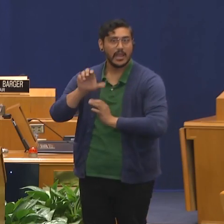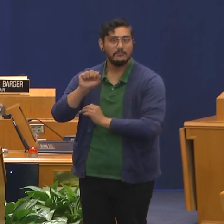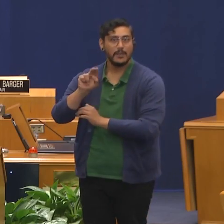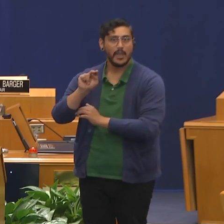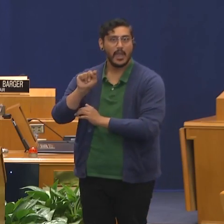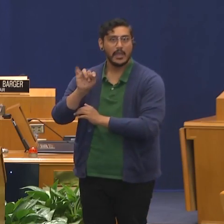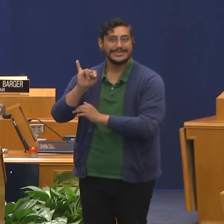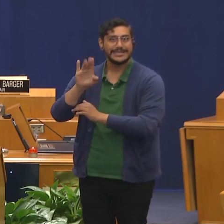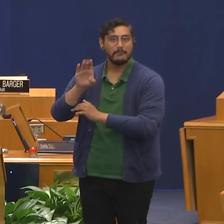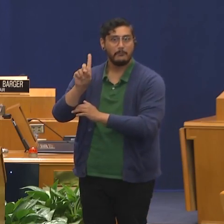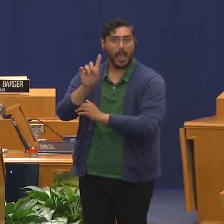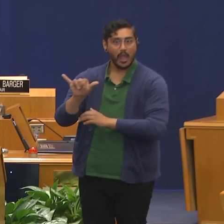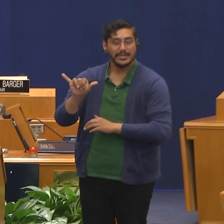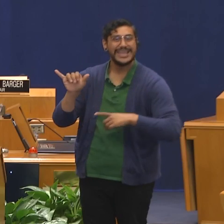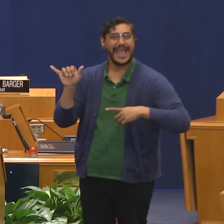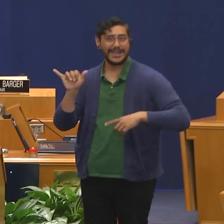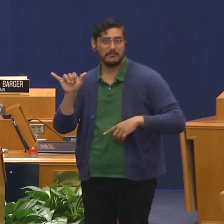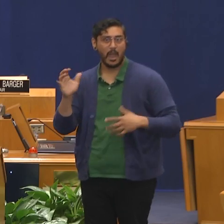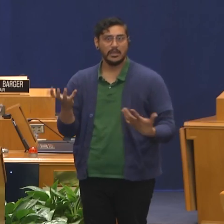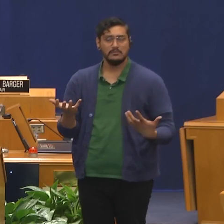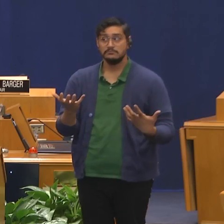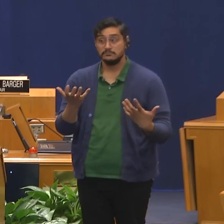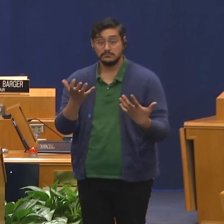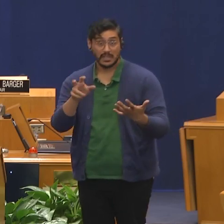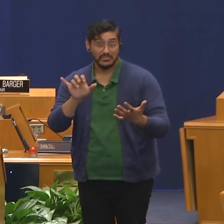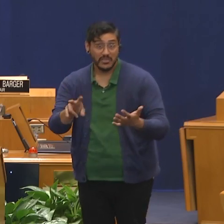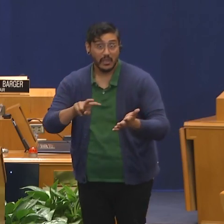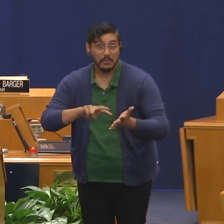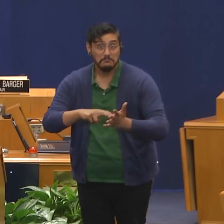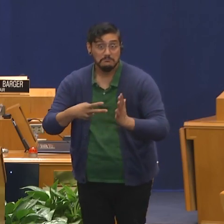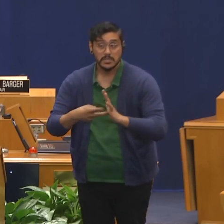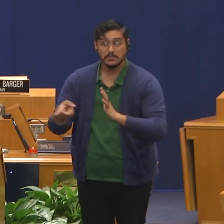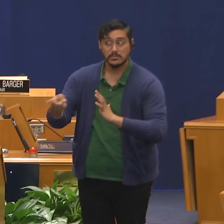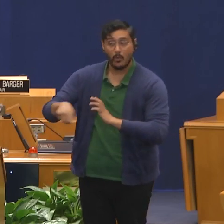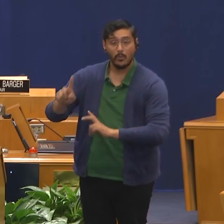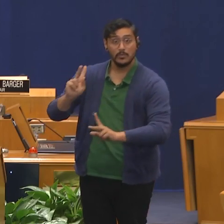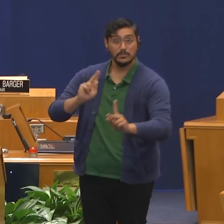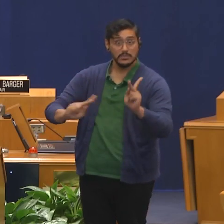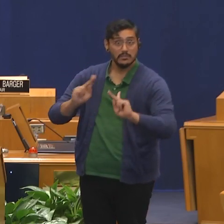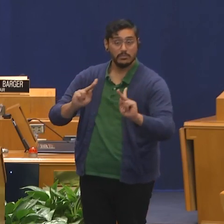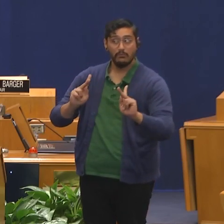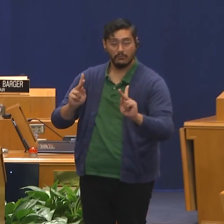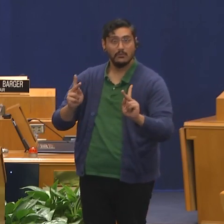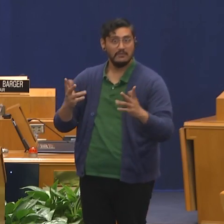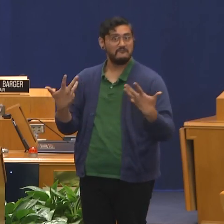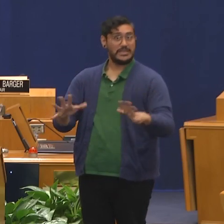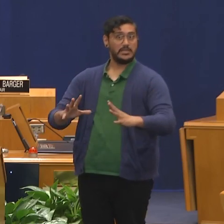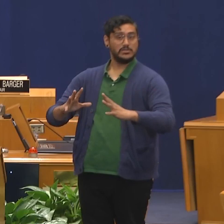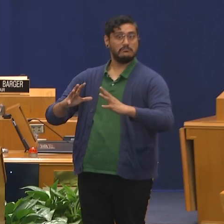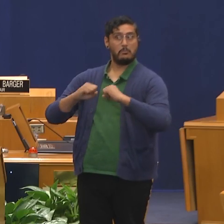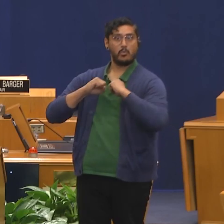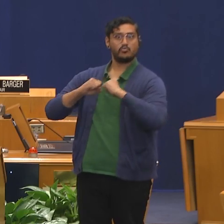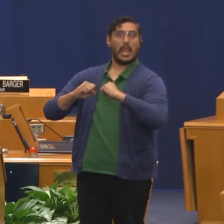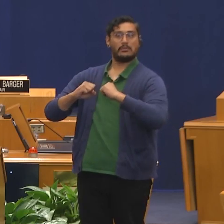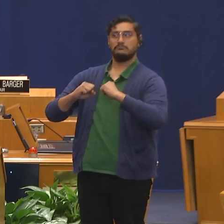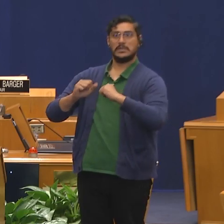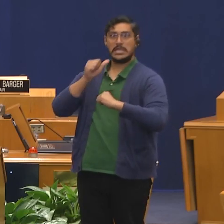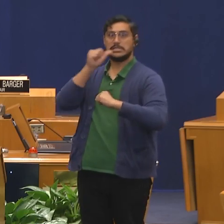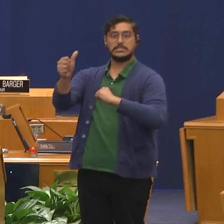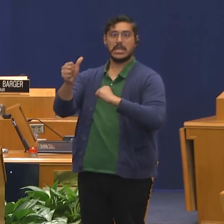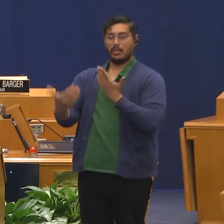response. It doesn't necessarily tell us whether or not those folks are in fact protected, certainly